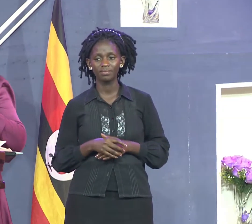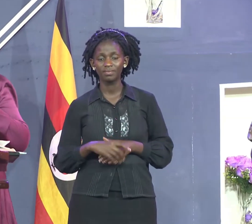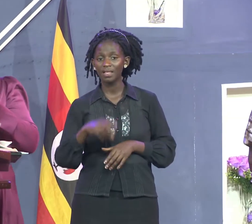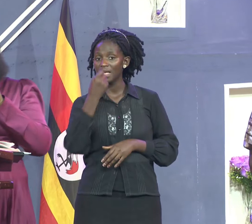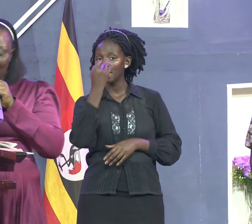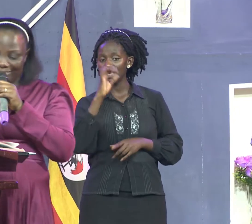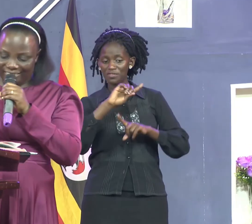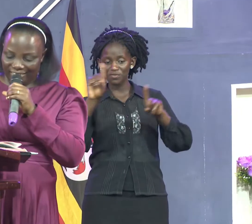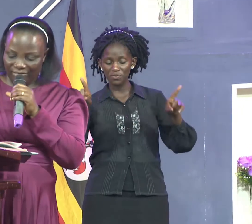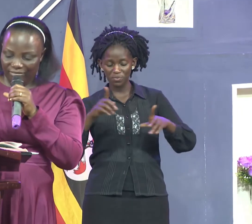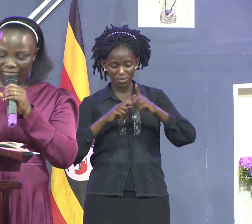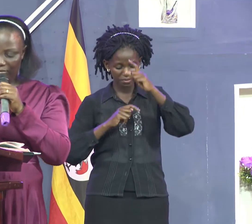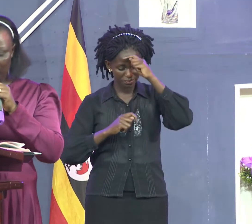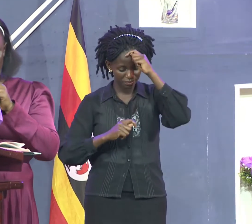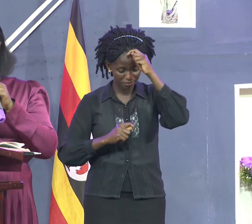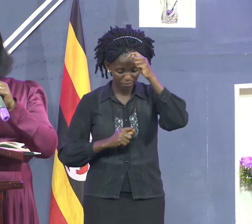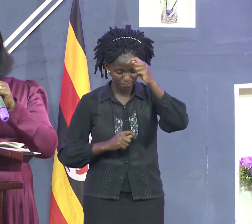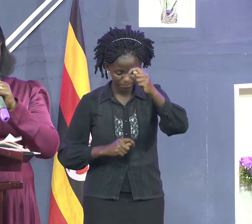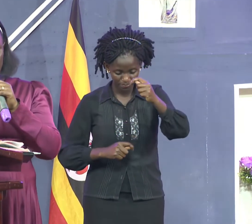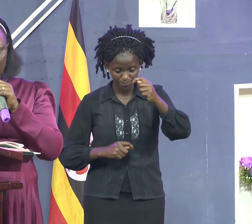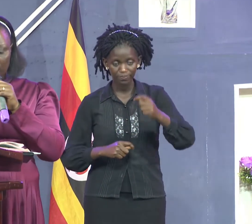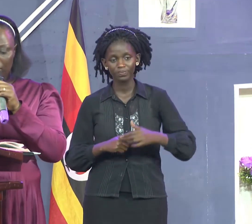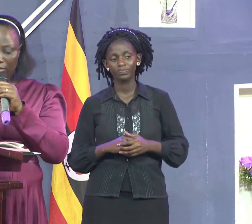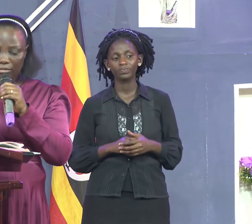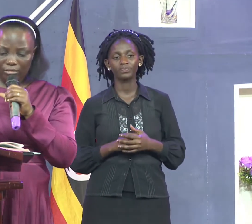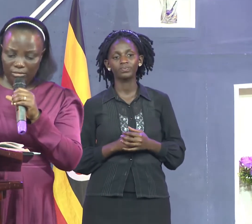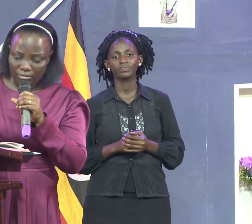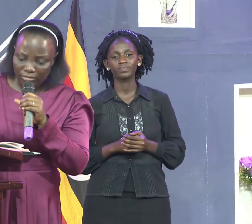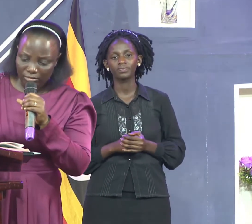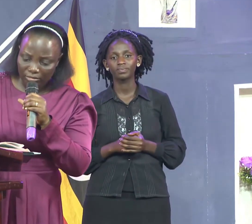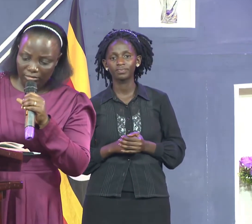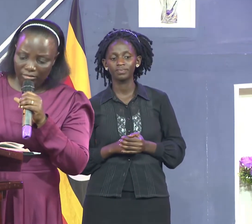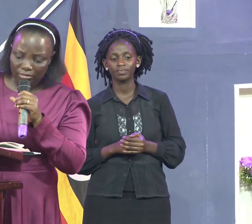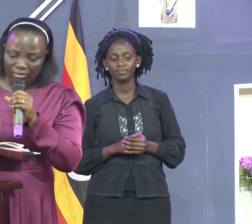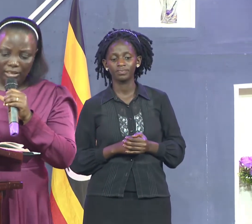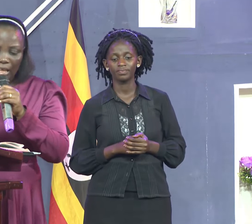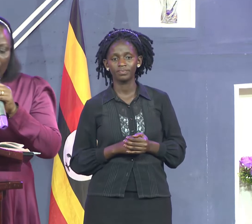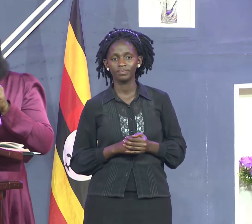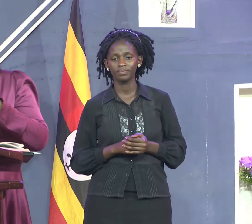Yevazu. If we will just get down